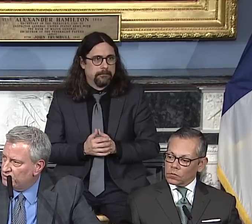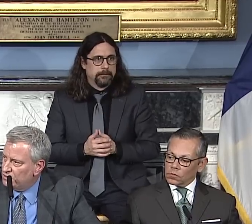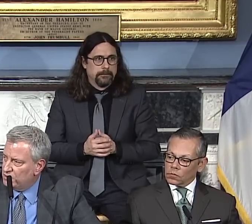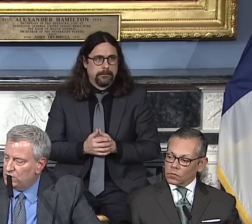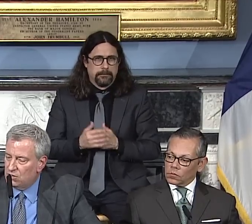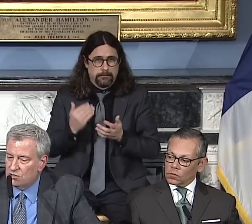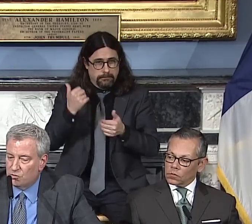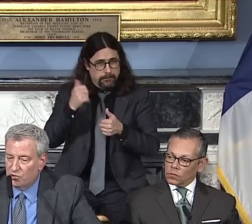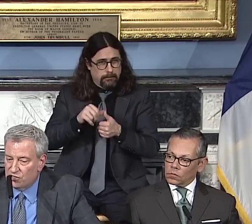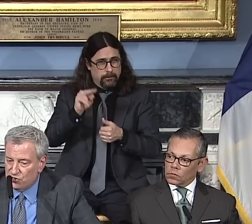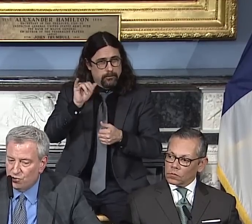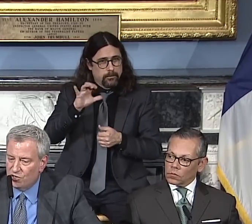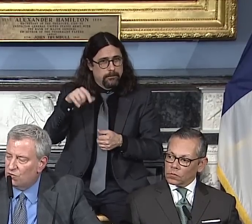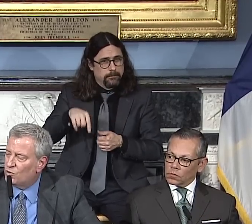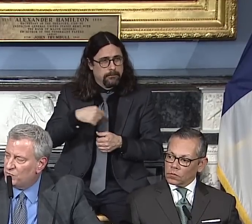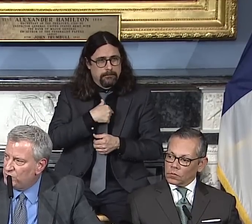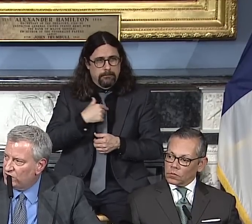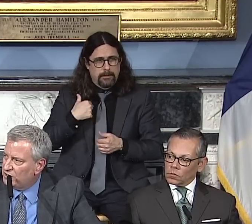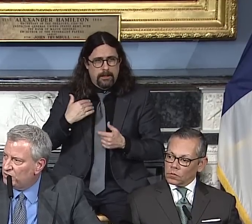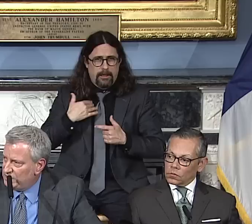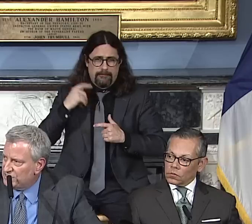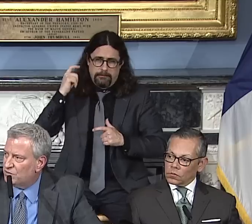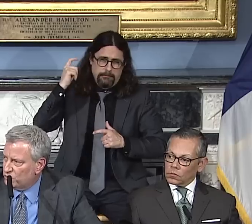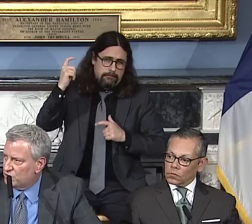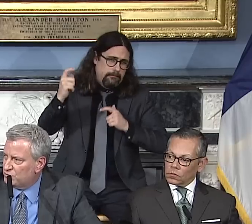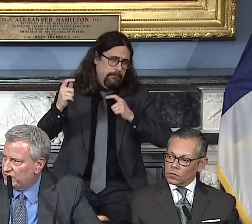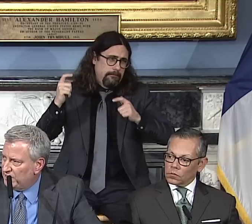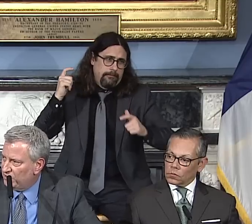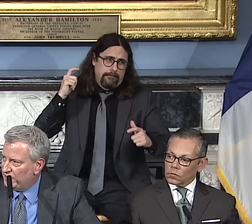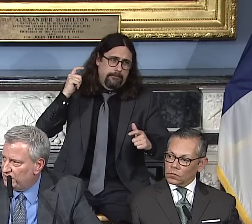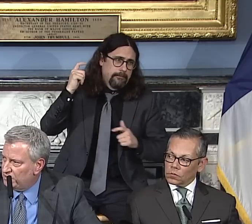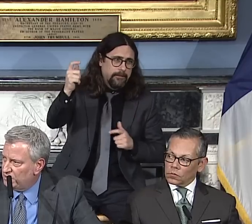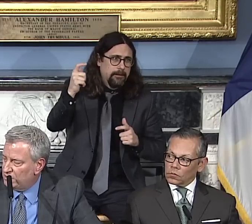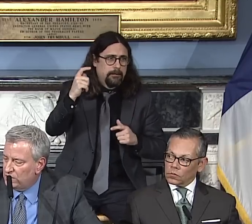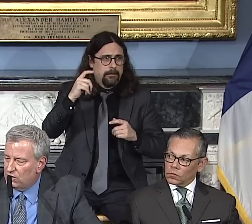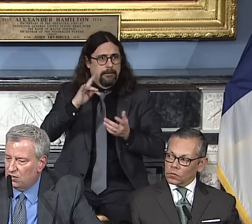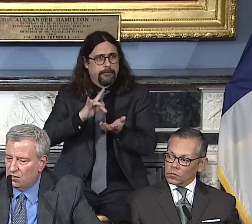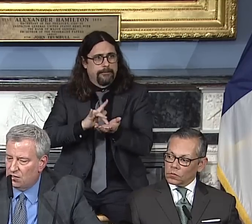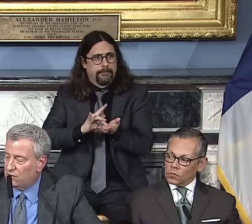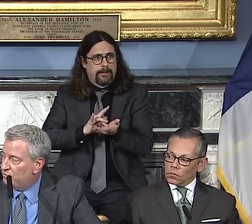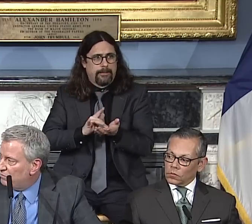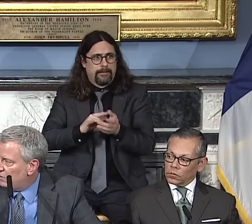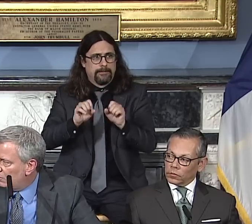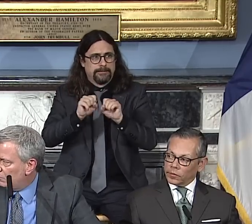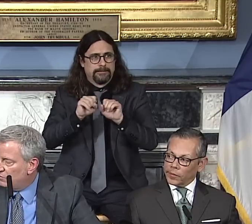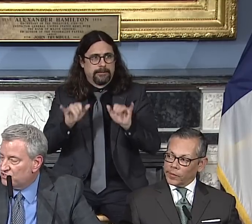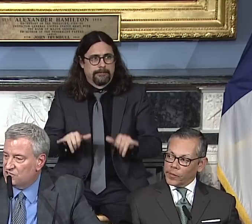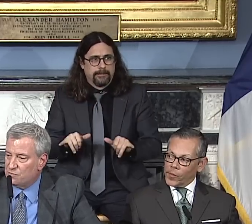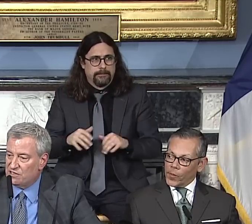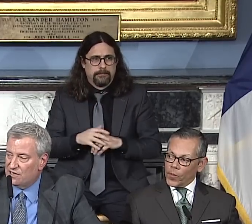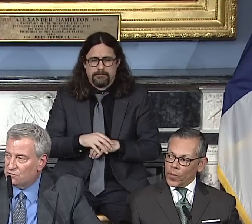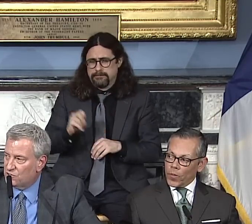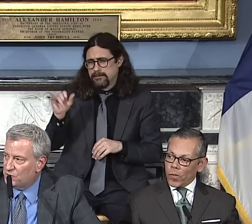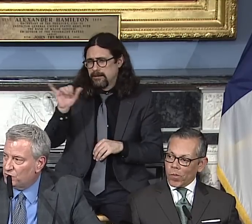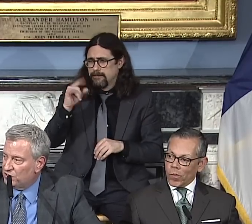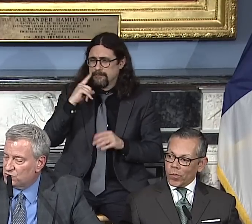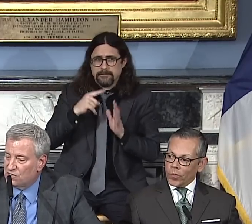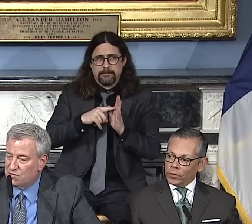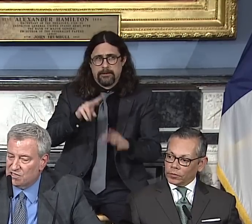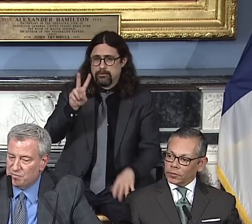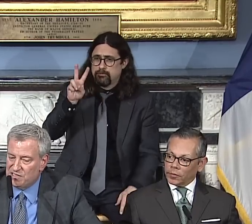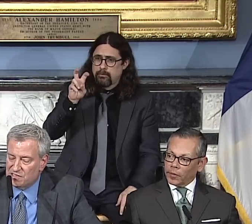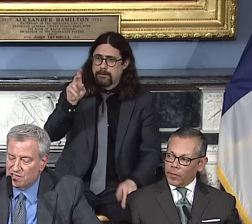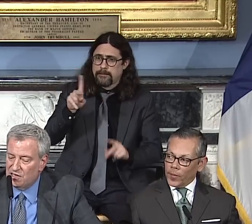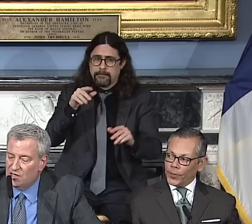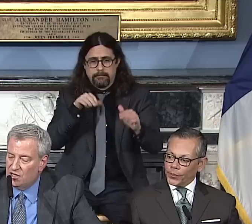city. So putting 200 more people in, yes, of course we can handle that. And Mitch can speak to that as one of the people who runs one